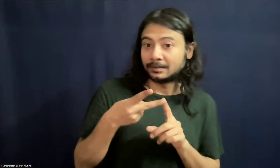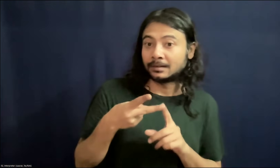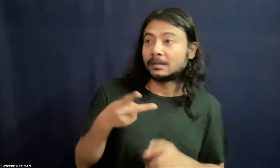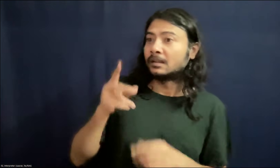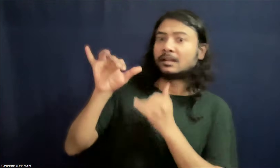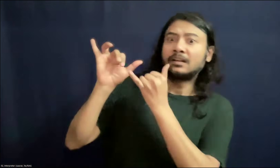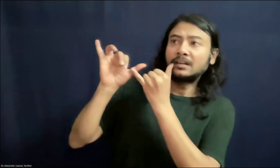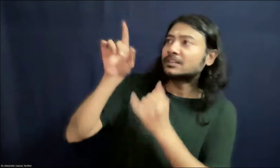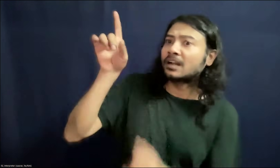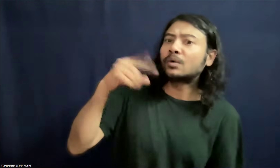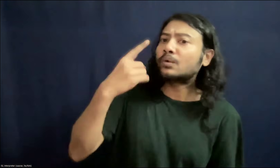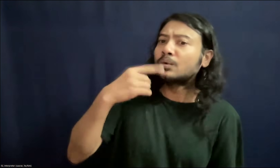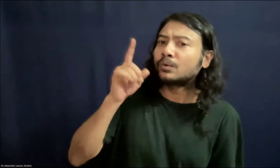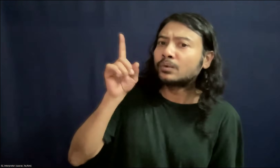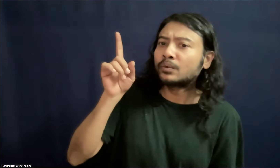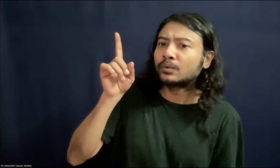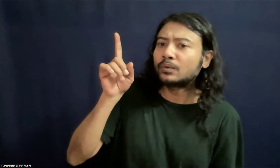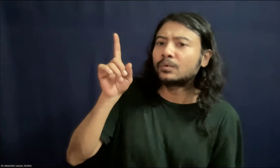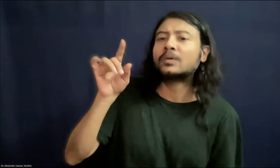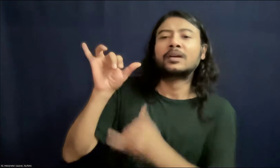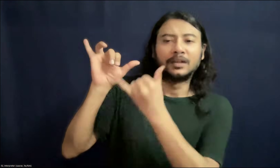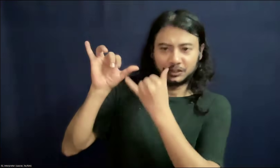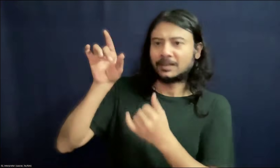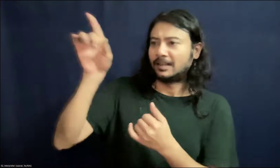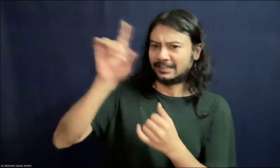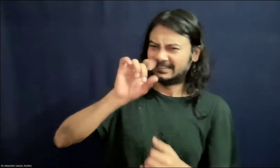We've learned so many things about Krishna in this chapter.